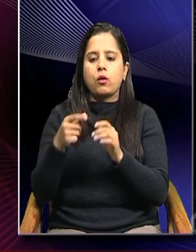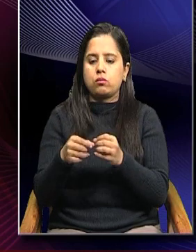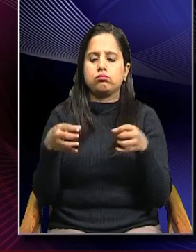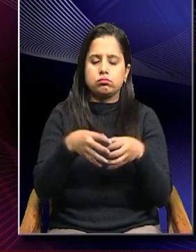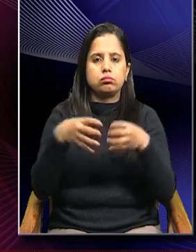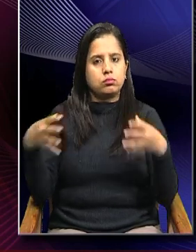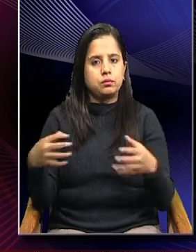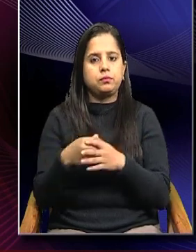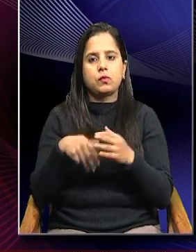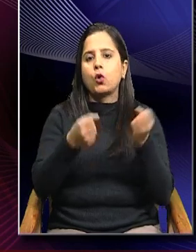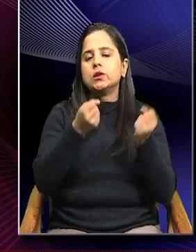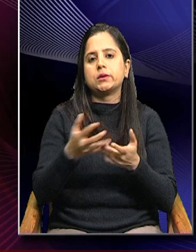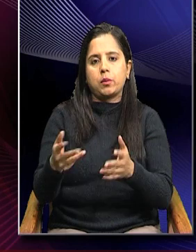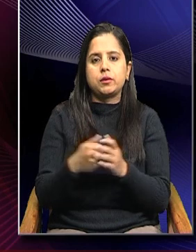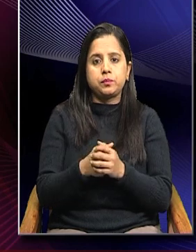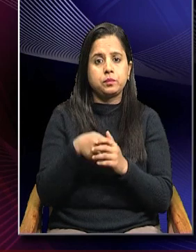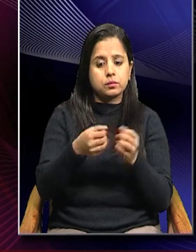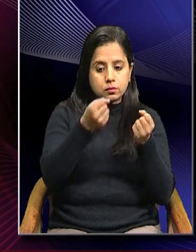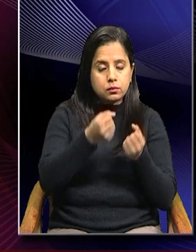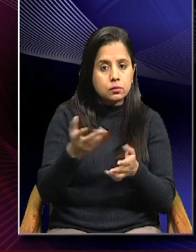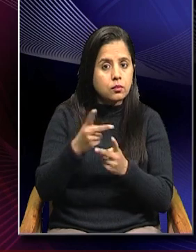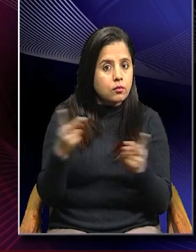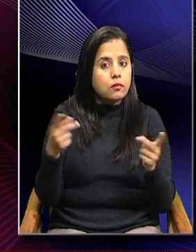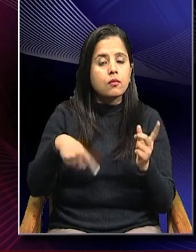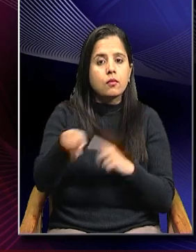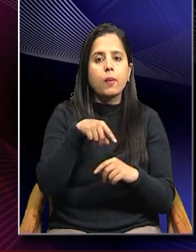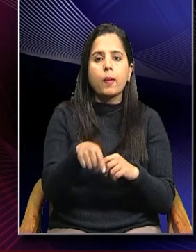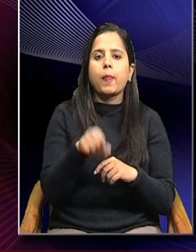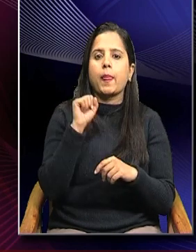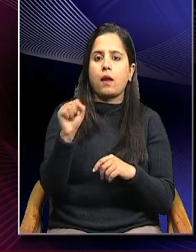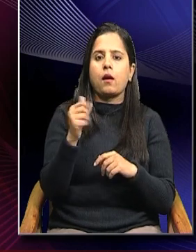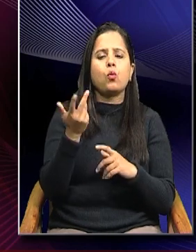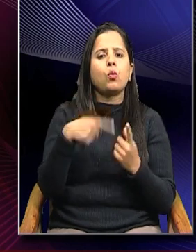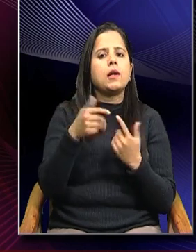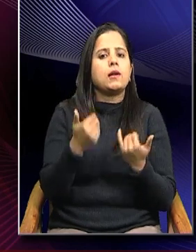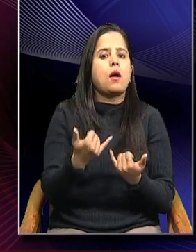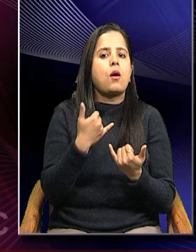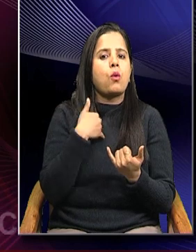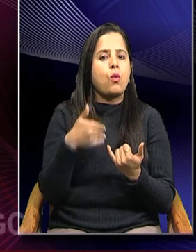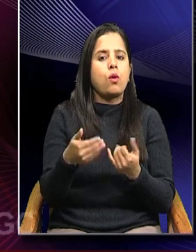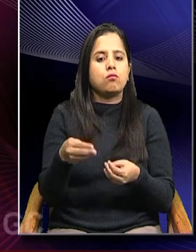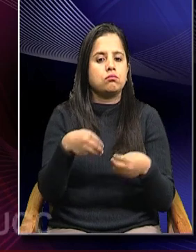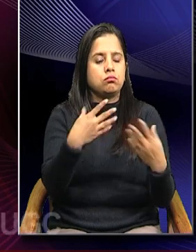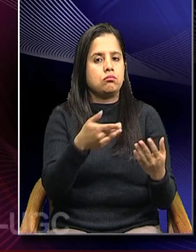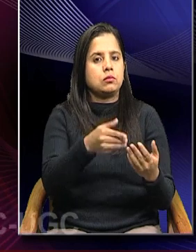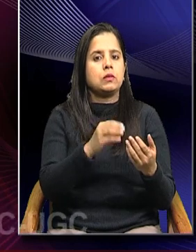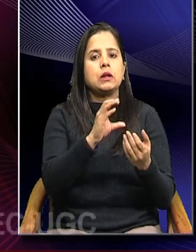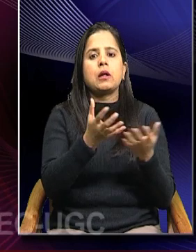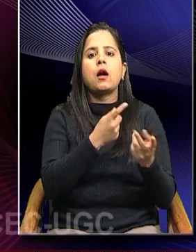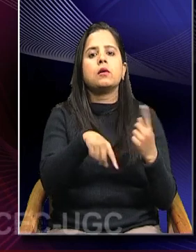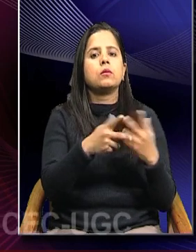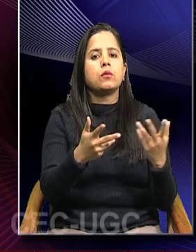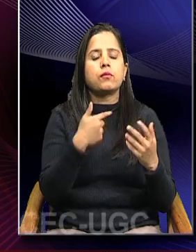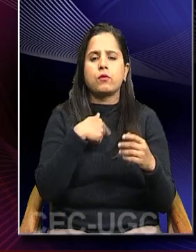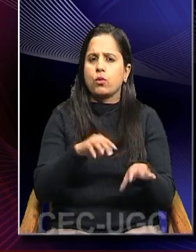comes suppliers. Suppliers are basically the soul of what we are going to offer to our customers, because